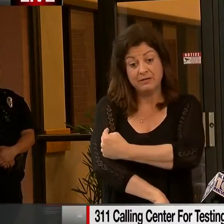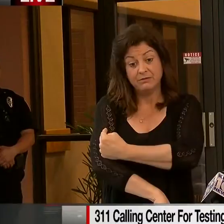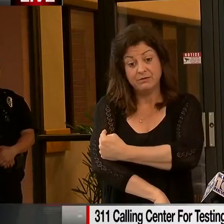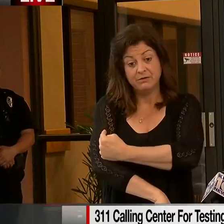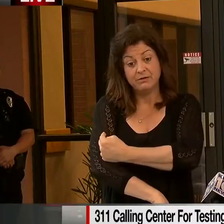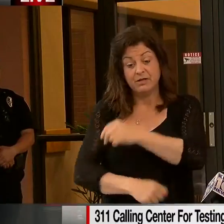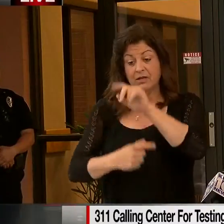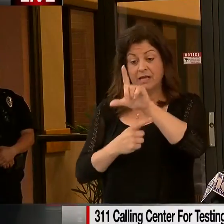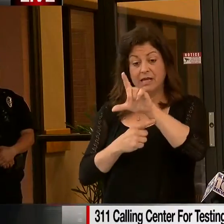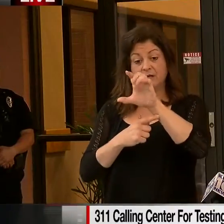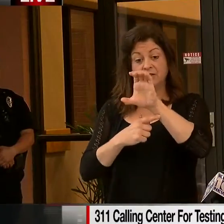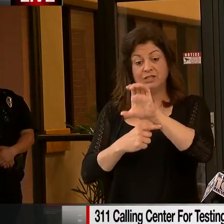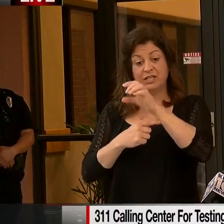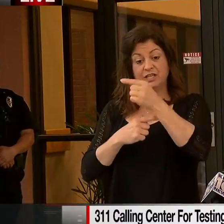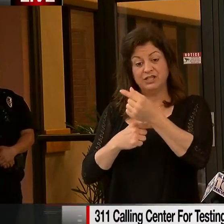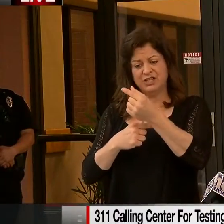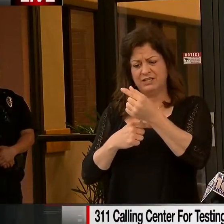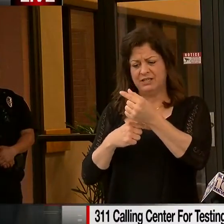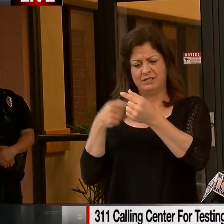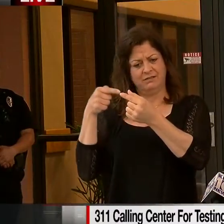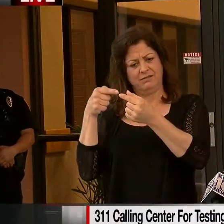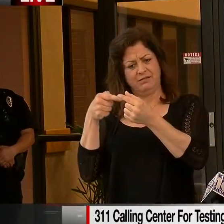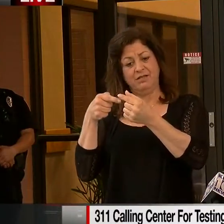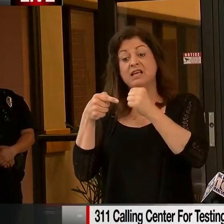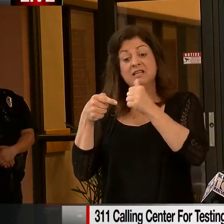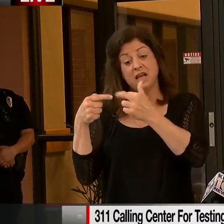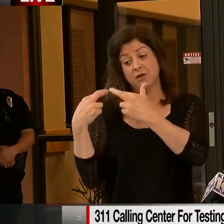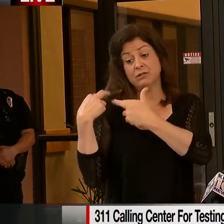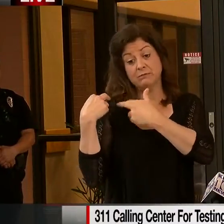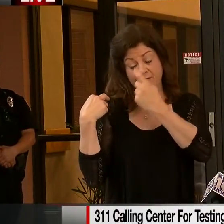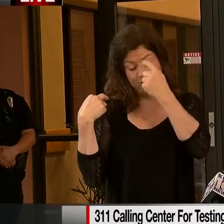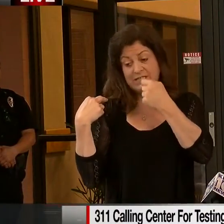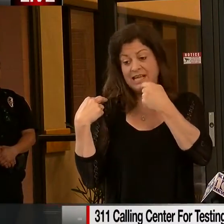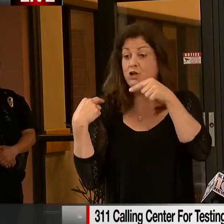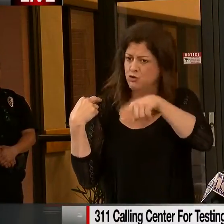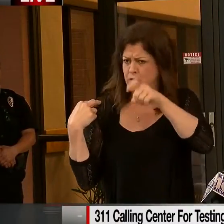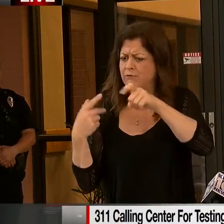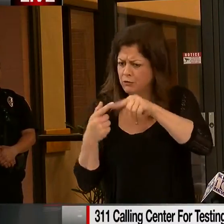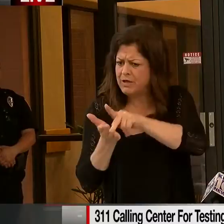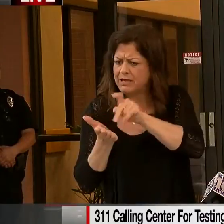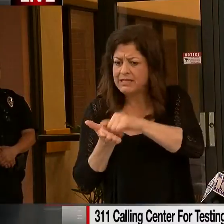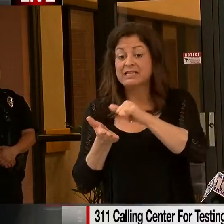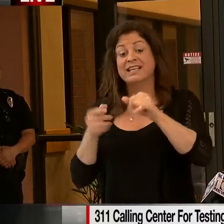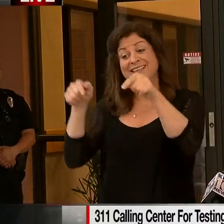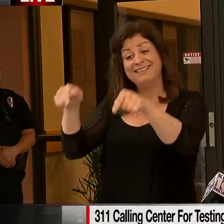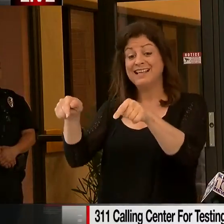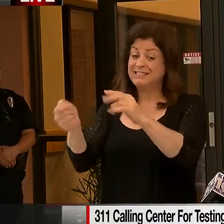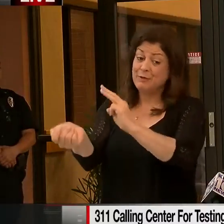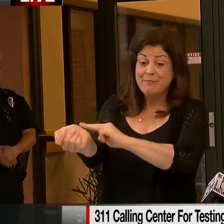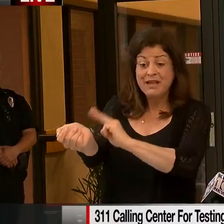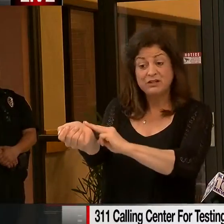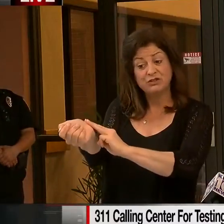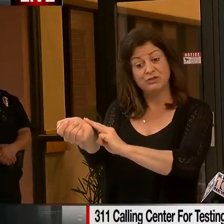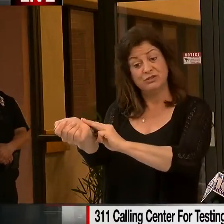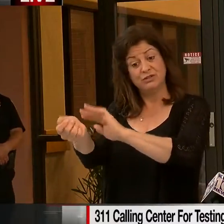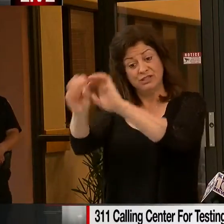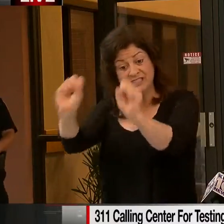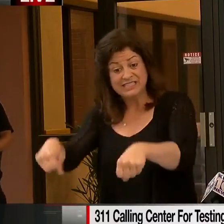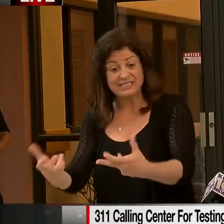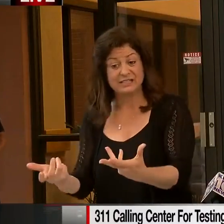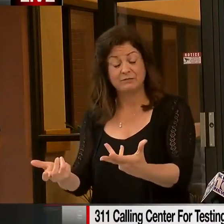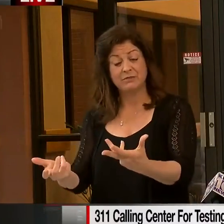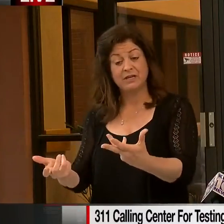not responsible for saying, hey, you have to pay this. Unfortunately, the medical system is beyond our control. I'm sure if it were up to